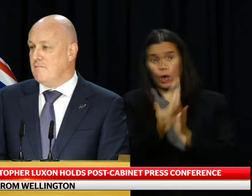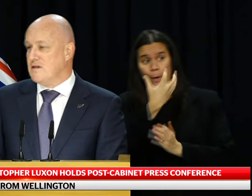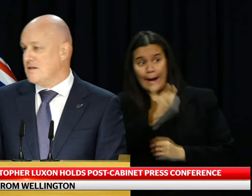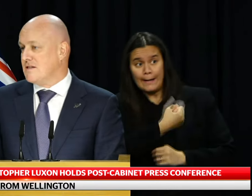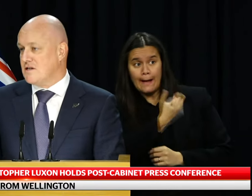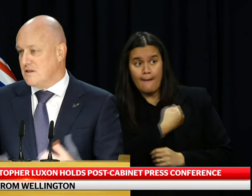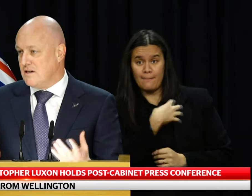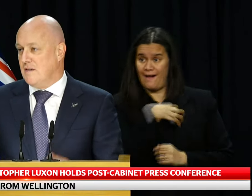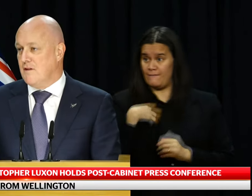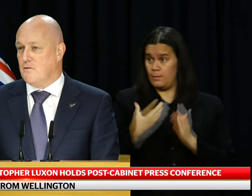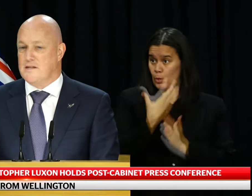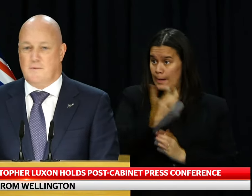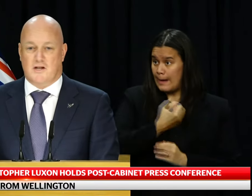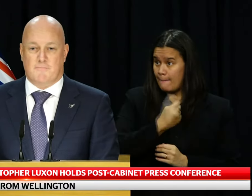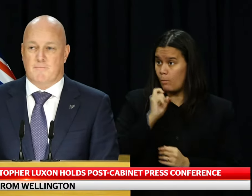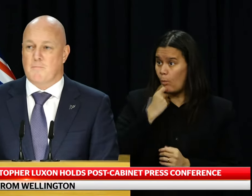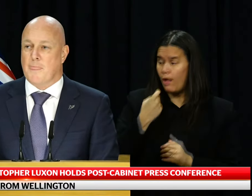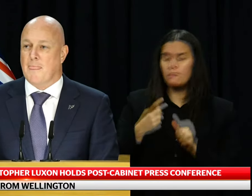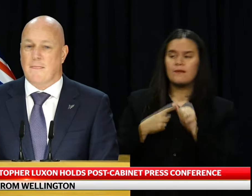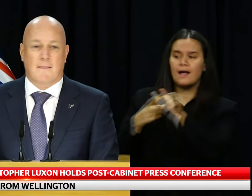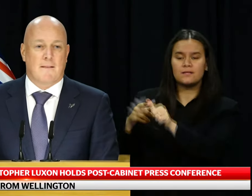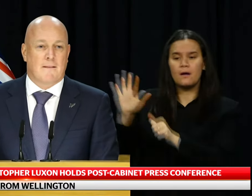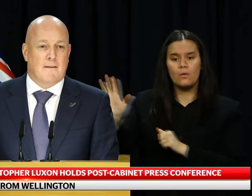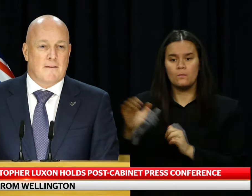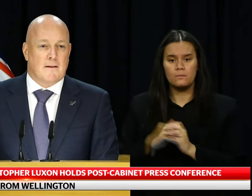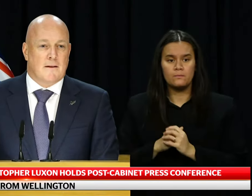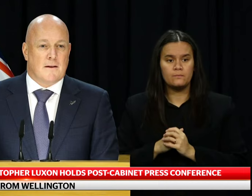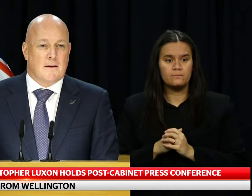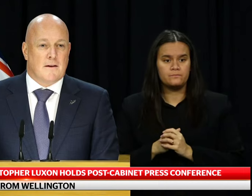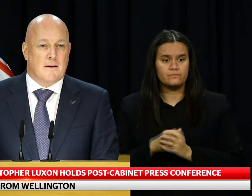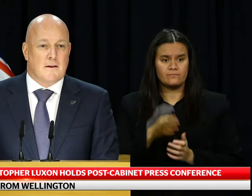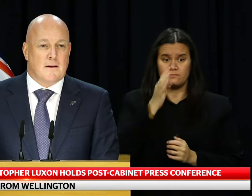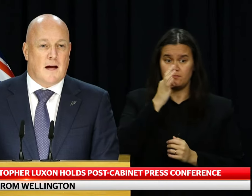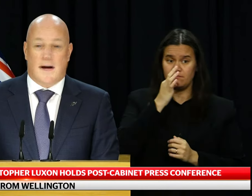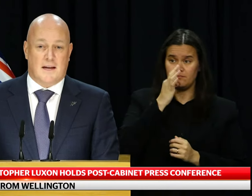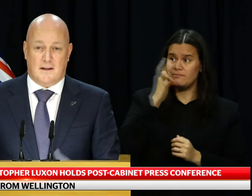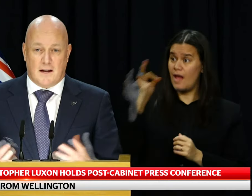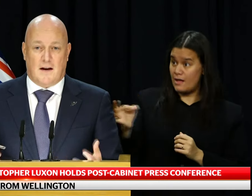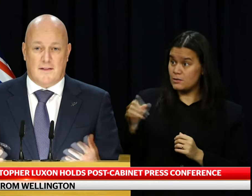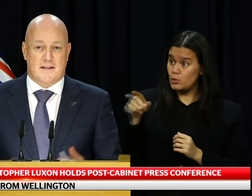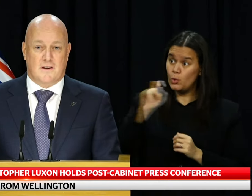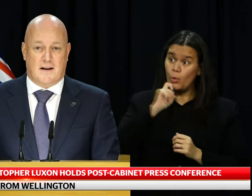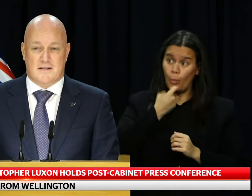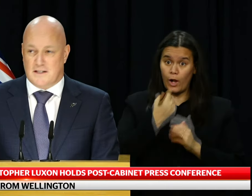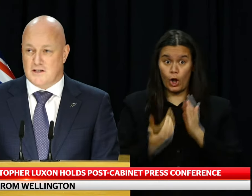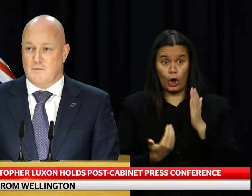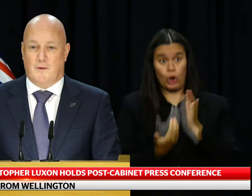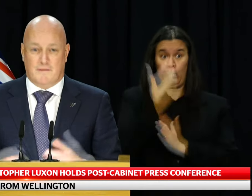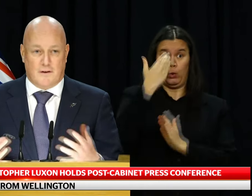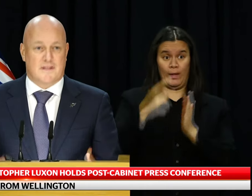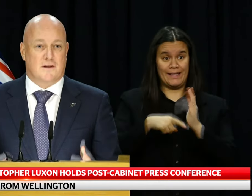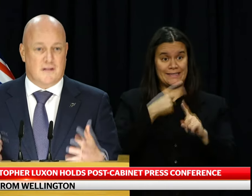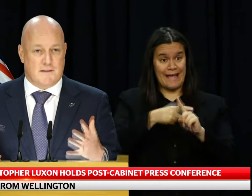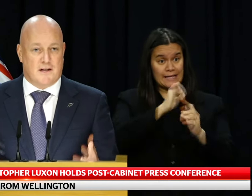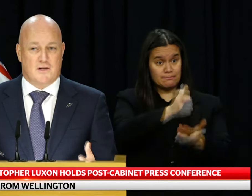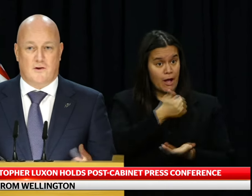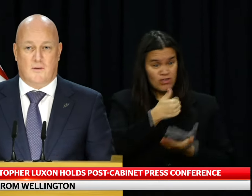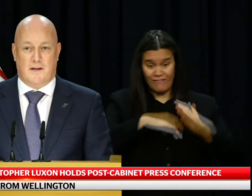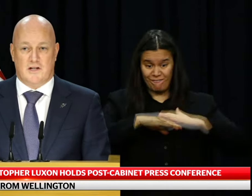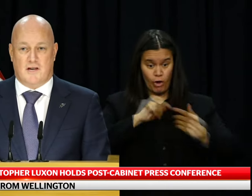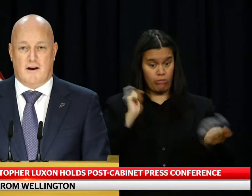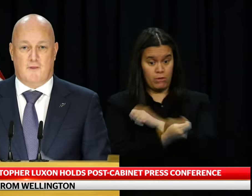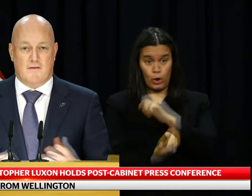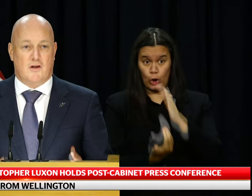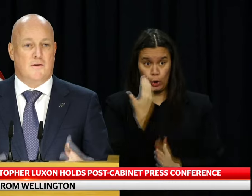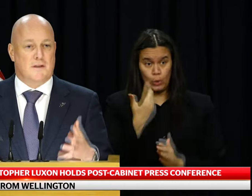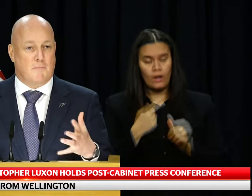process of budget discussion. You have to wait to the budget. Can you rule out introducing a new tax to the budget? Again, that is not our intention. What we're focused on is making sure